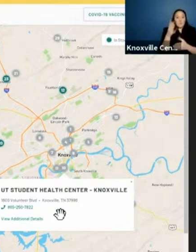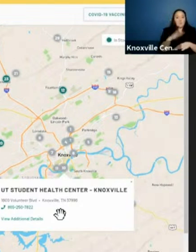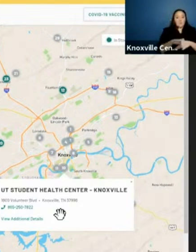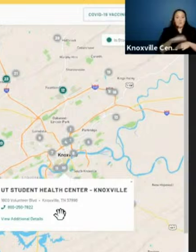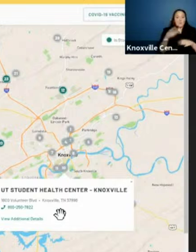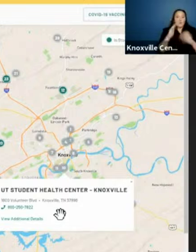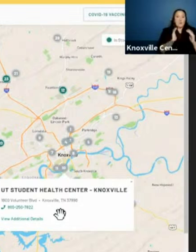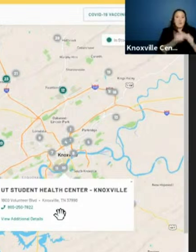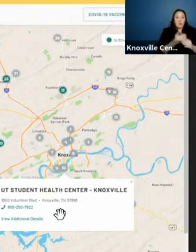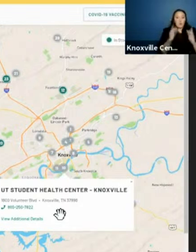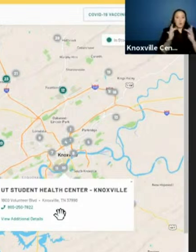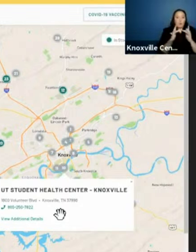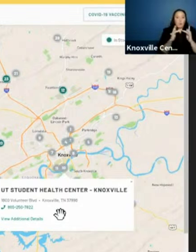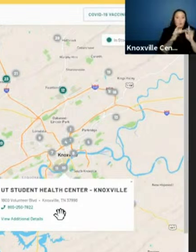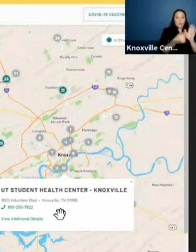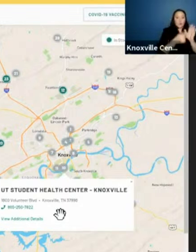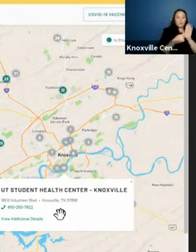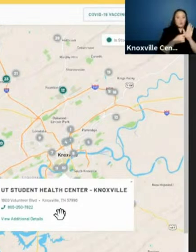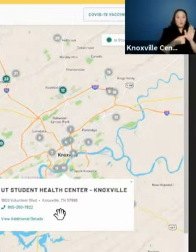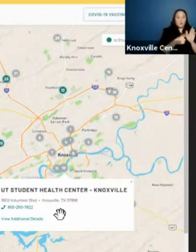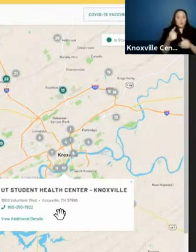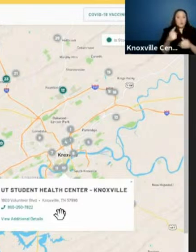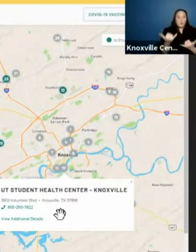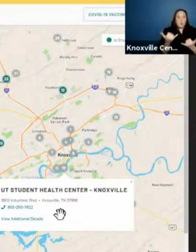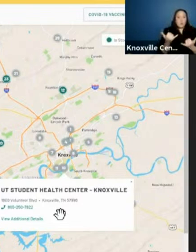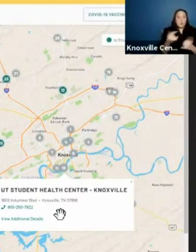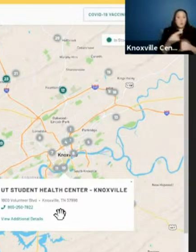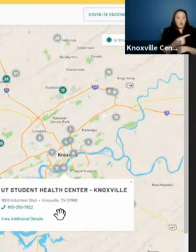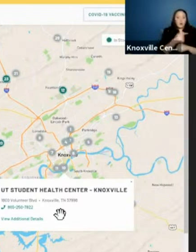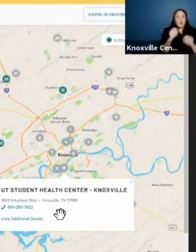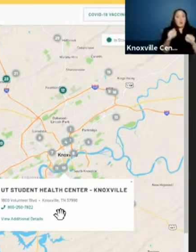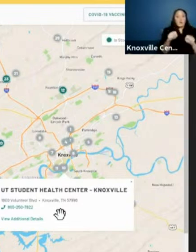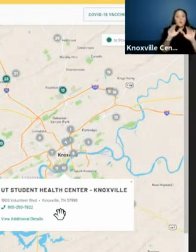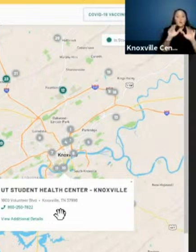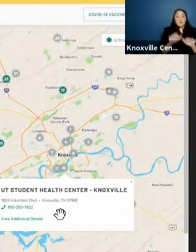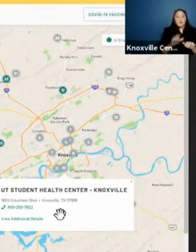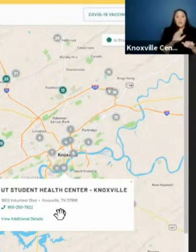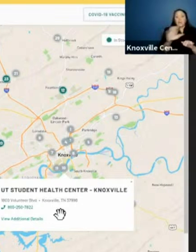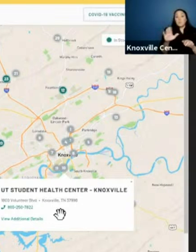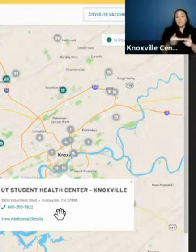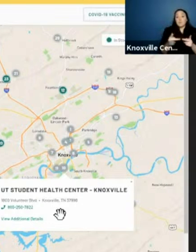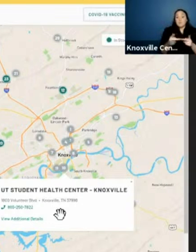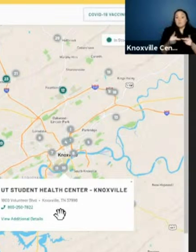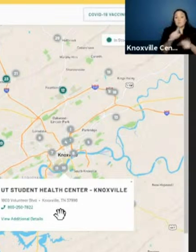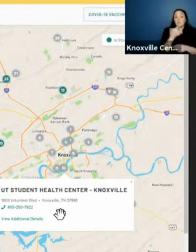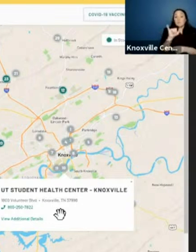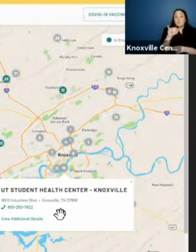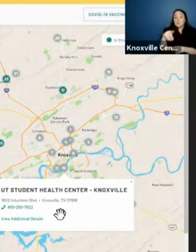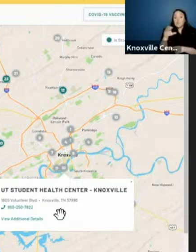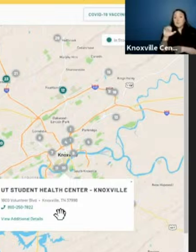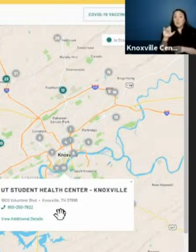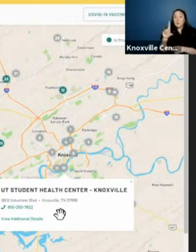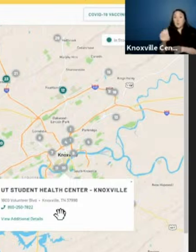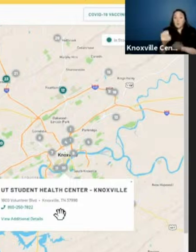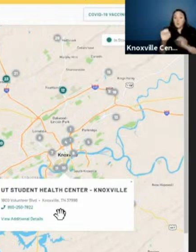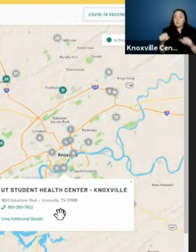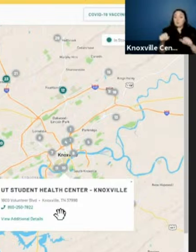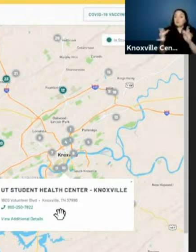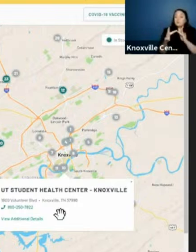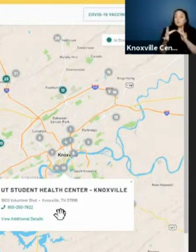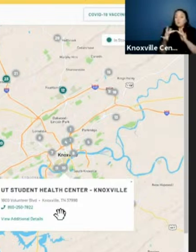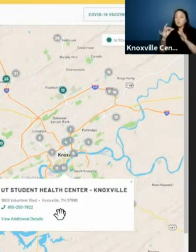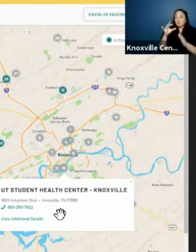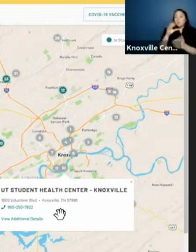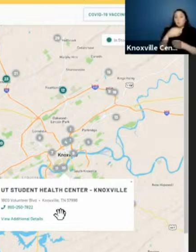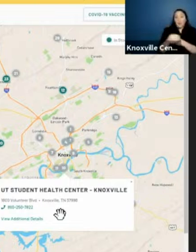right now. You can type your location or zip code, and from there you can reach out to those organizations that are